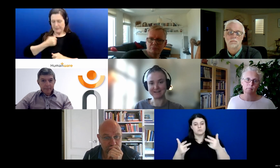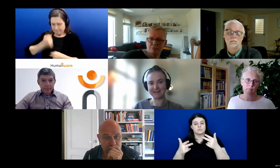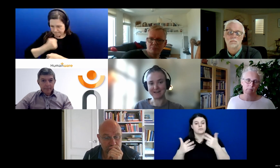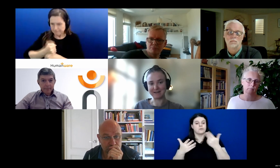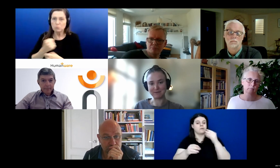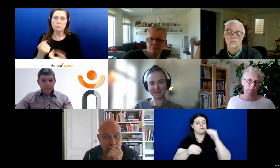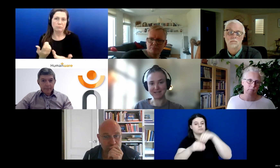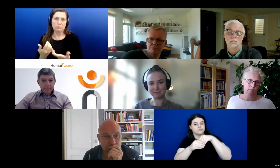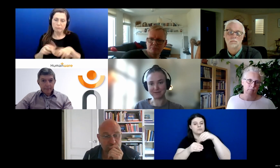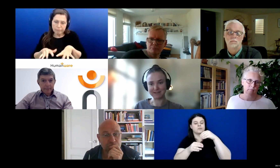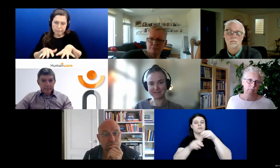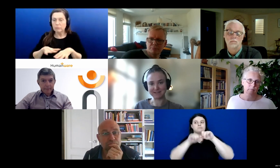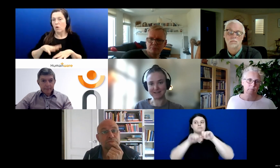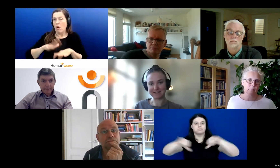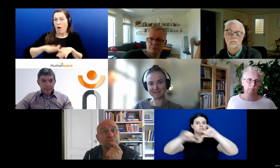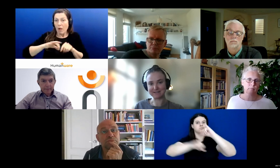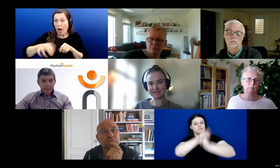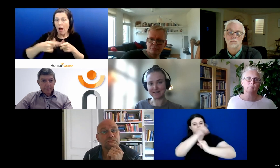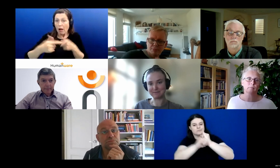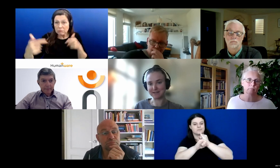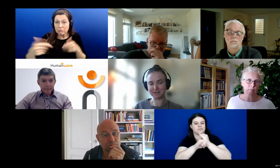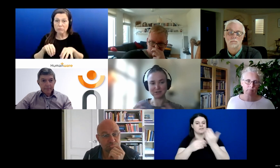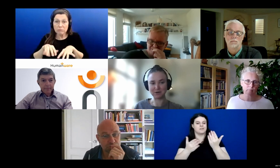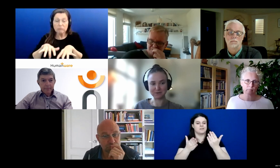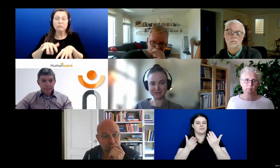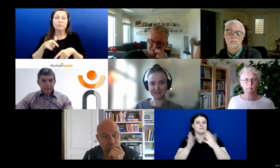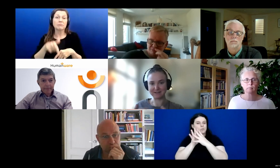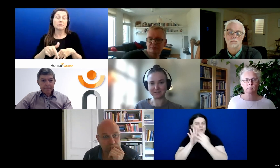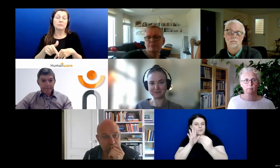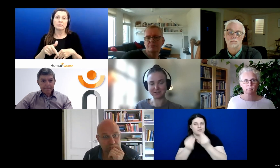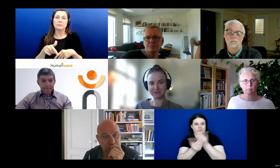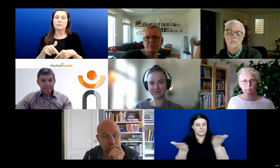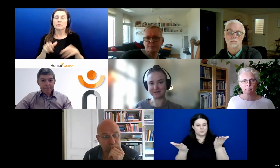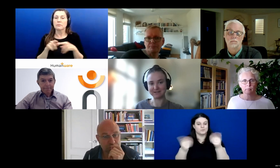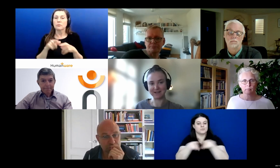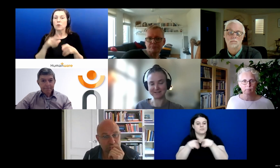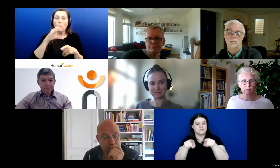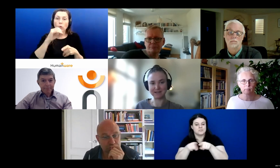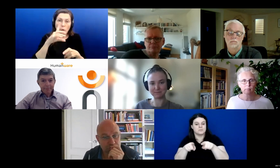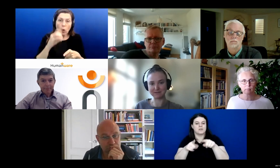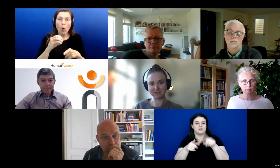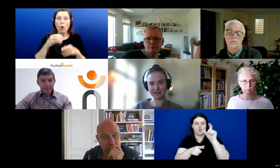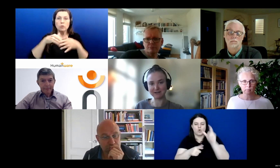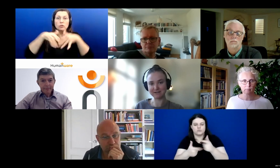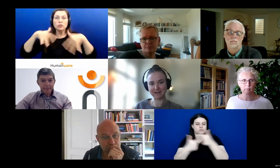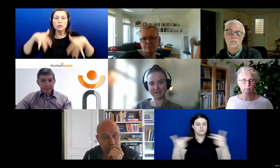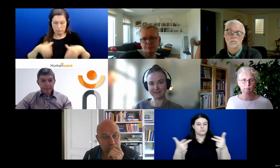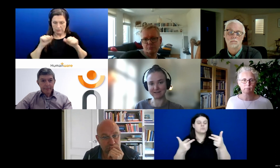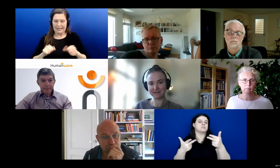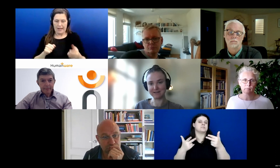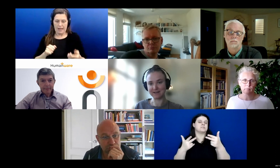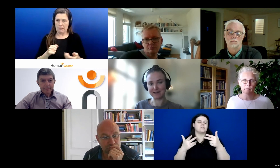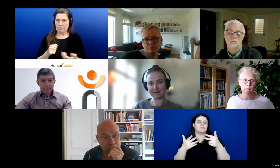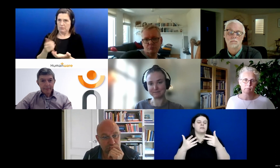online, making templates and as much code and infrastructure as is possible to share, I